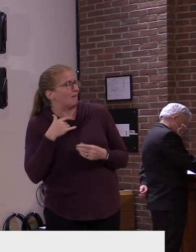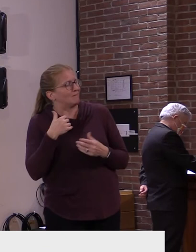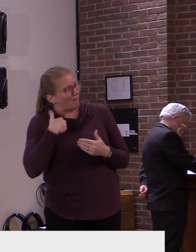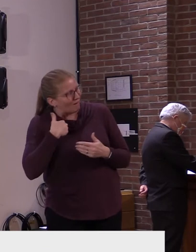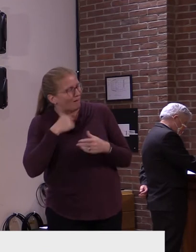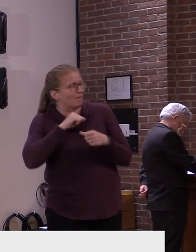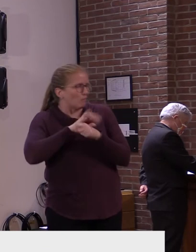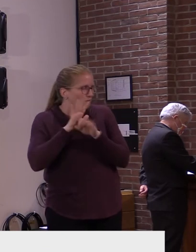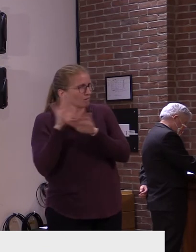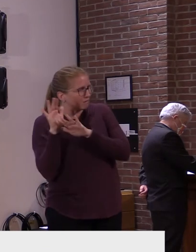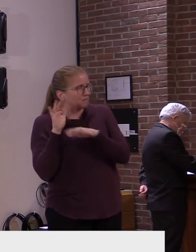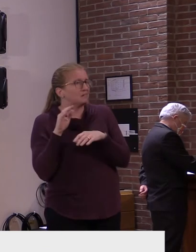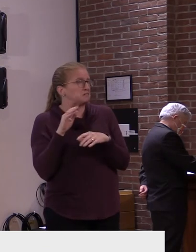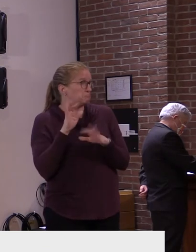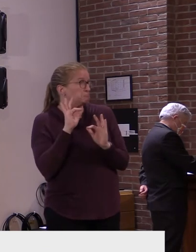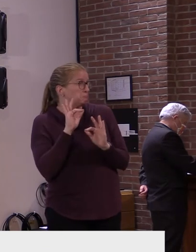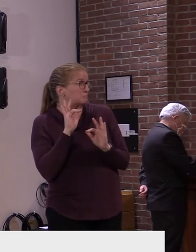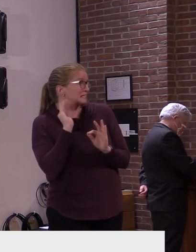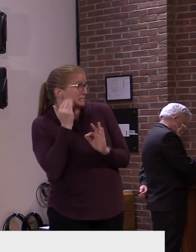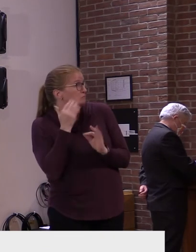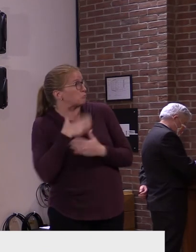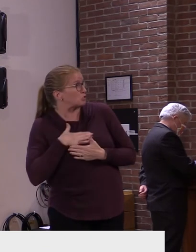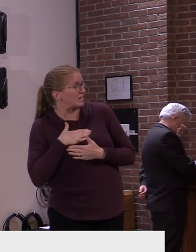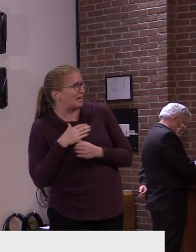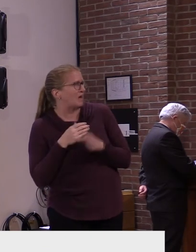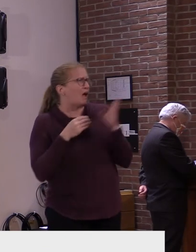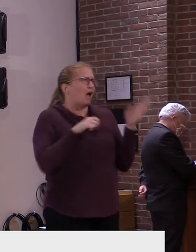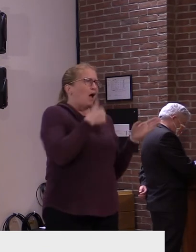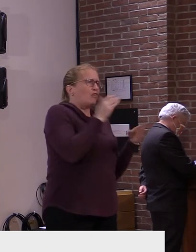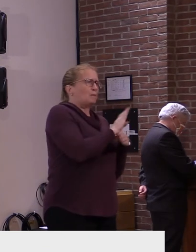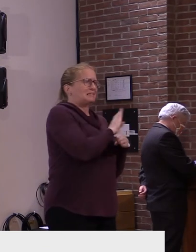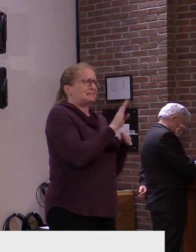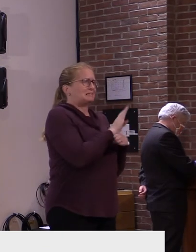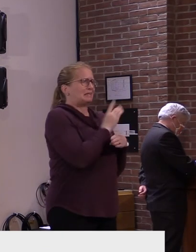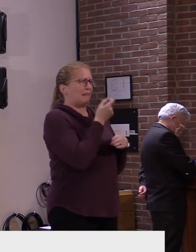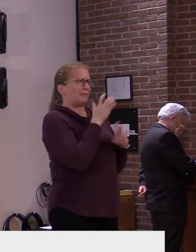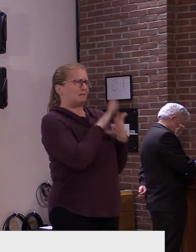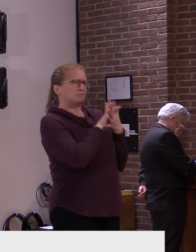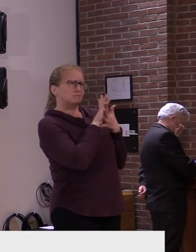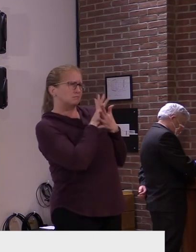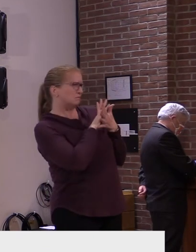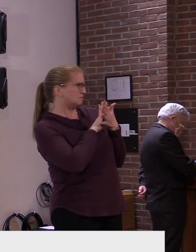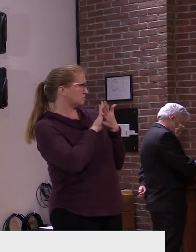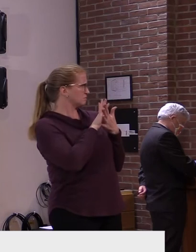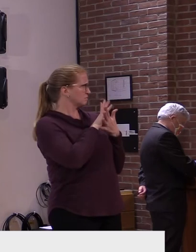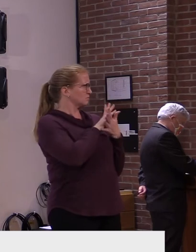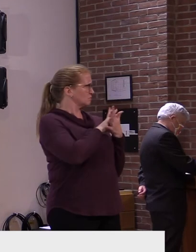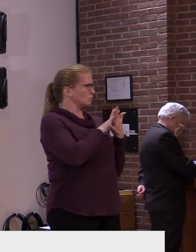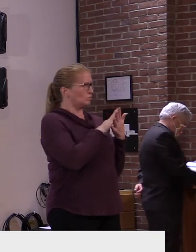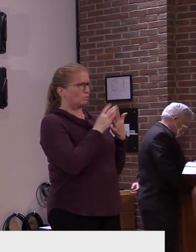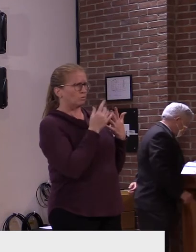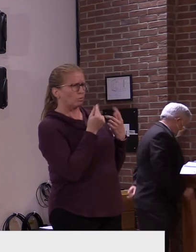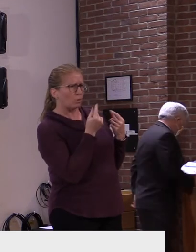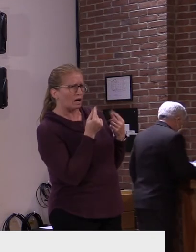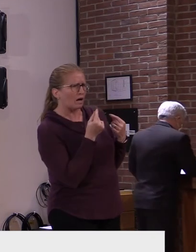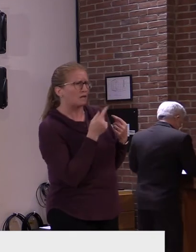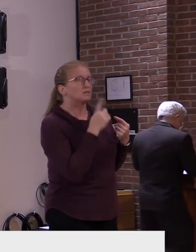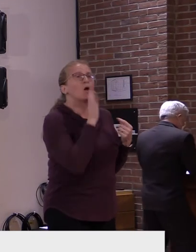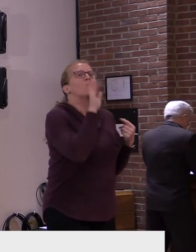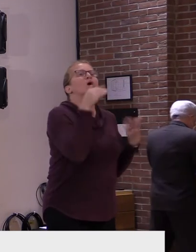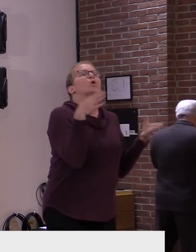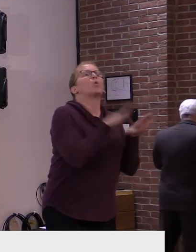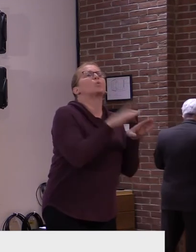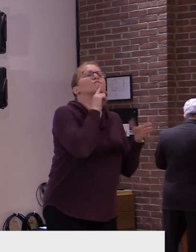that are super vague that make it not very clear in terms of what's happening where they say oh we're just close to clean everything's